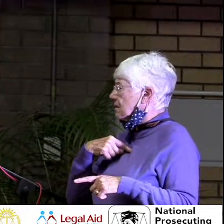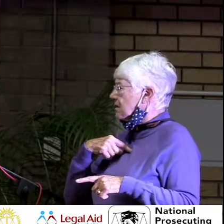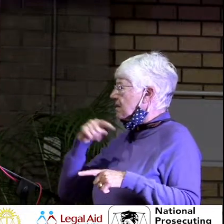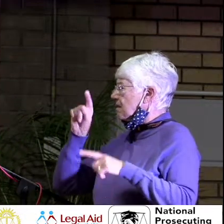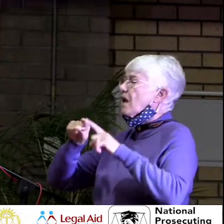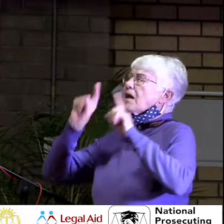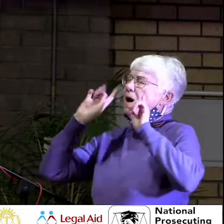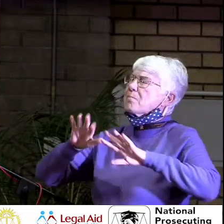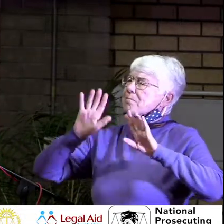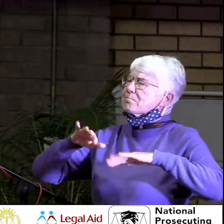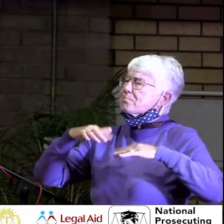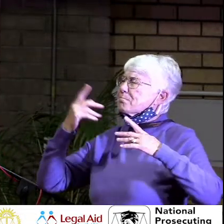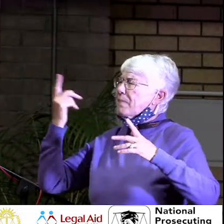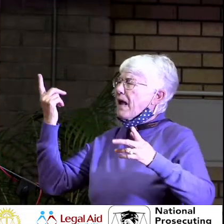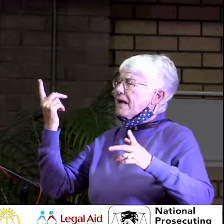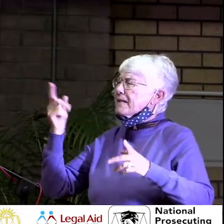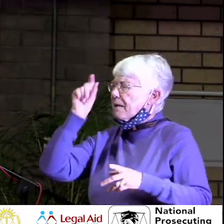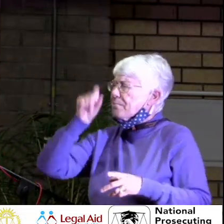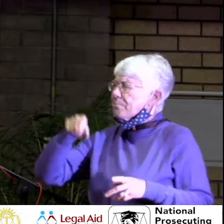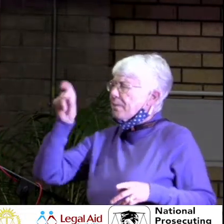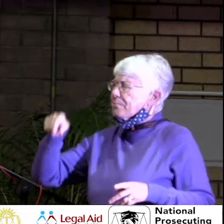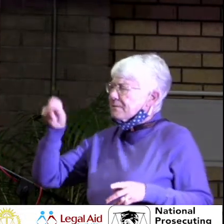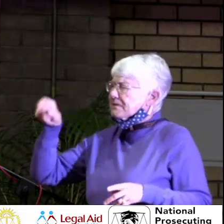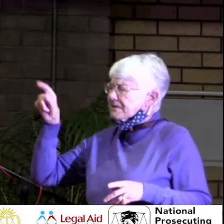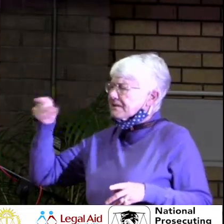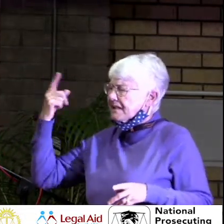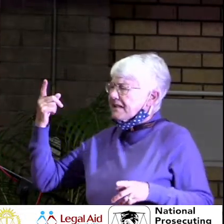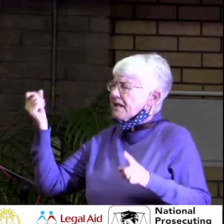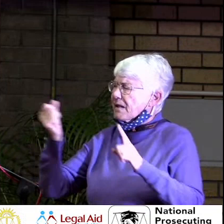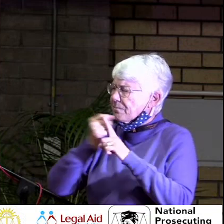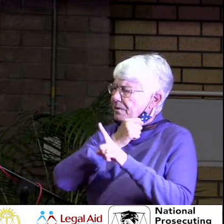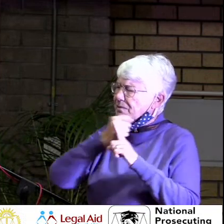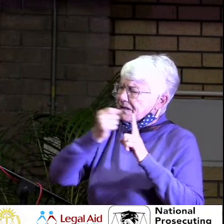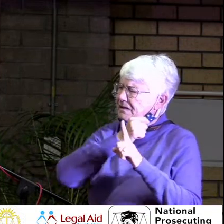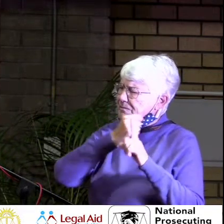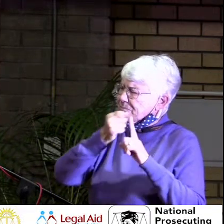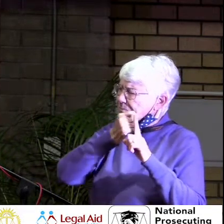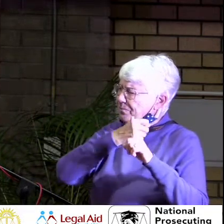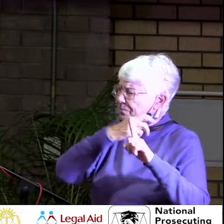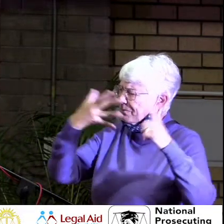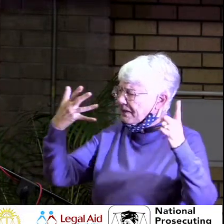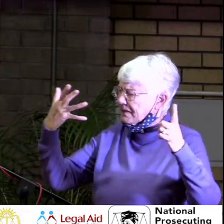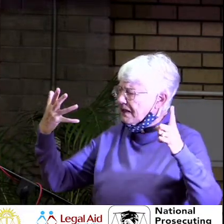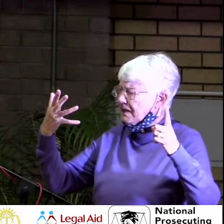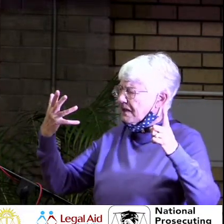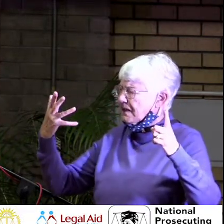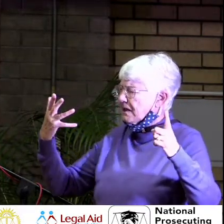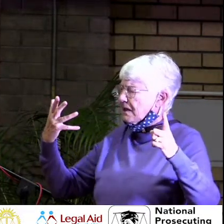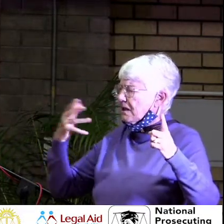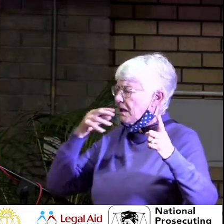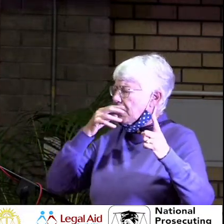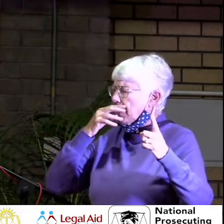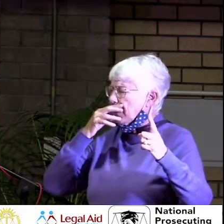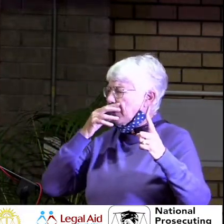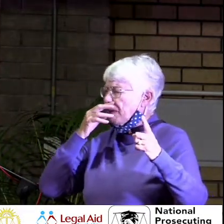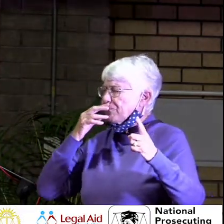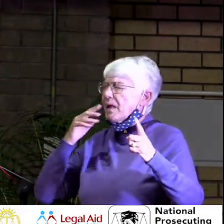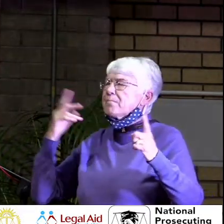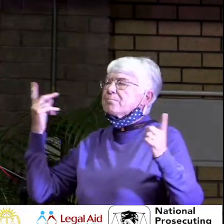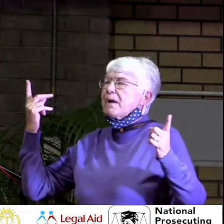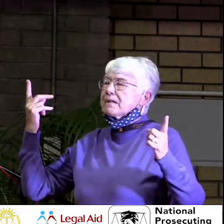and women who are abusers or perpetrators of gender-based violence. But the most vulnerable that we know are